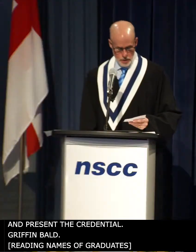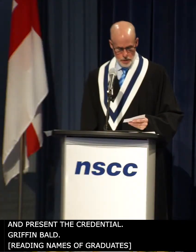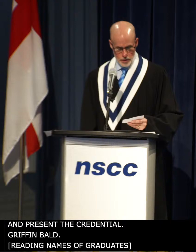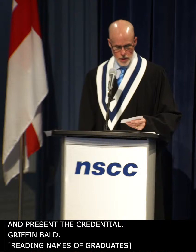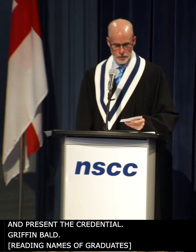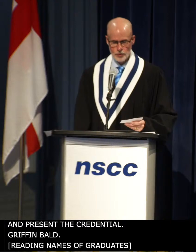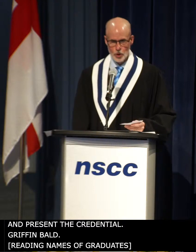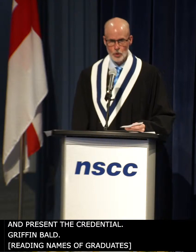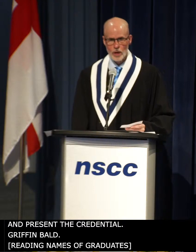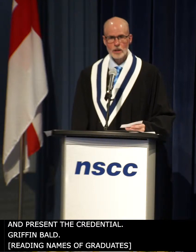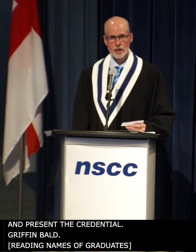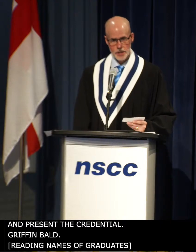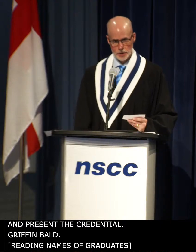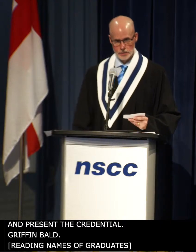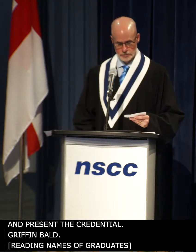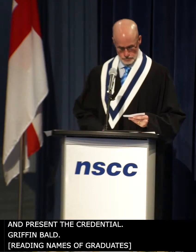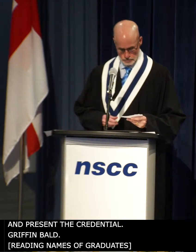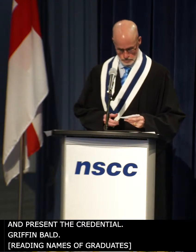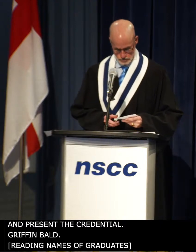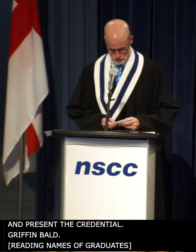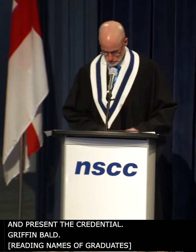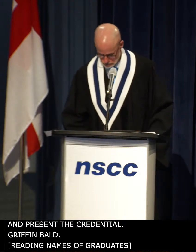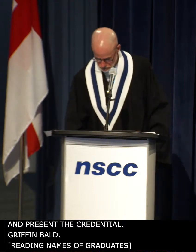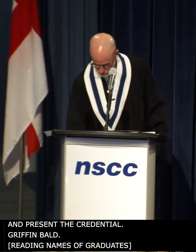Bryce Guthrow Layton.